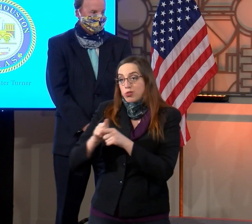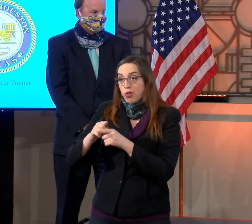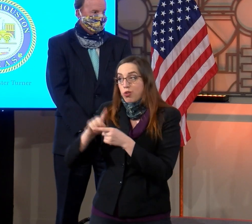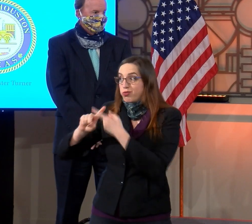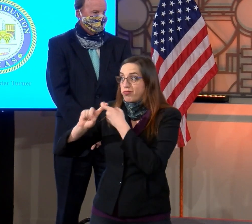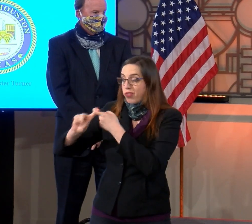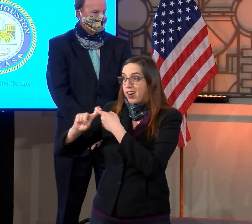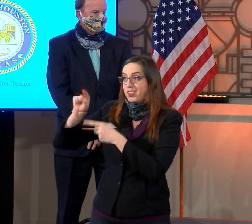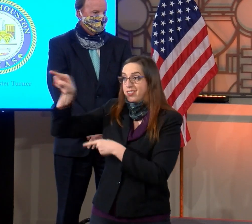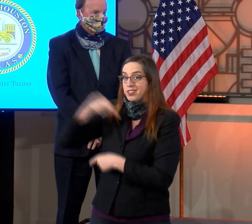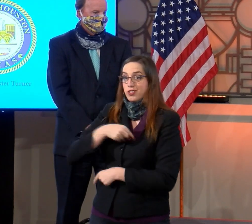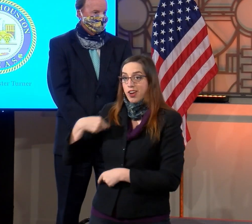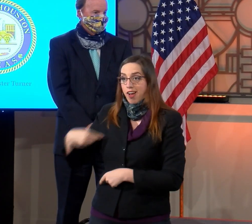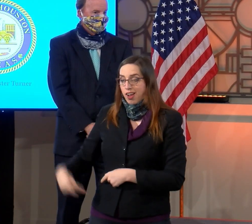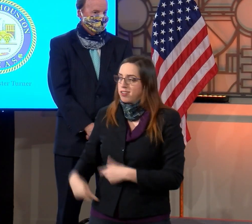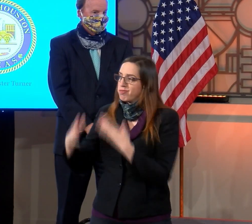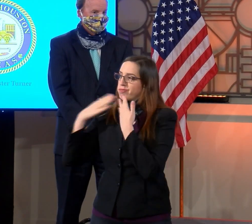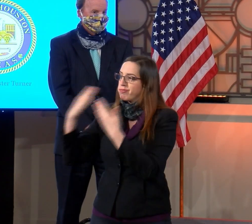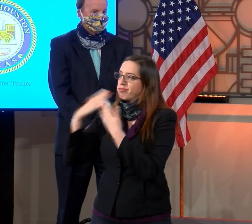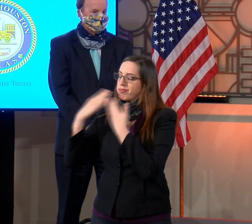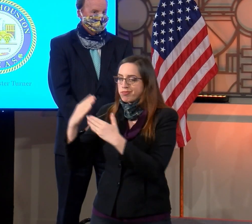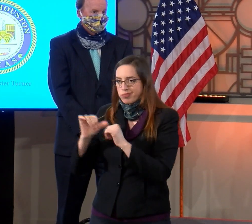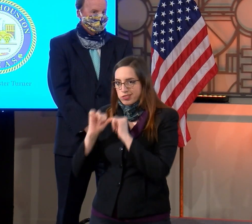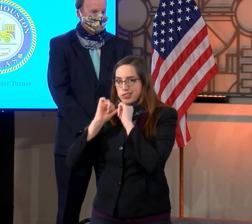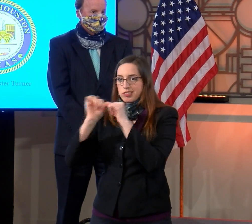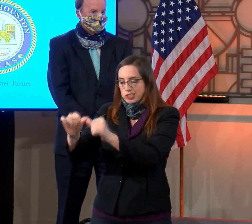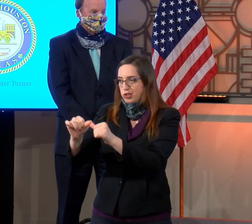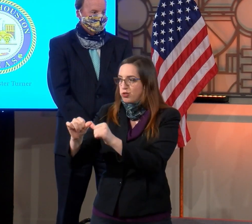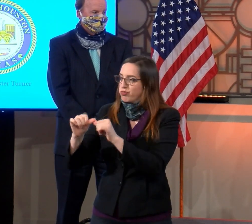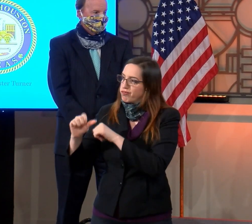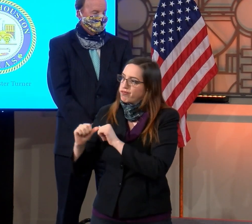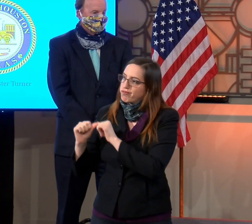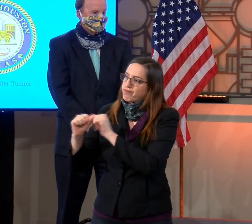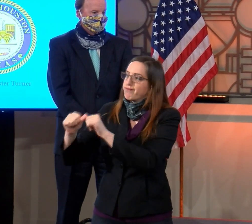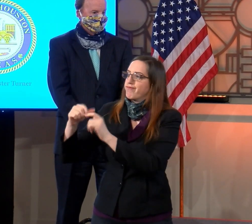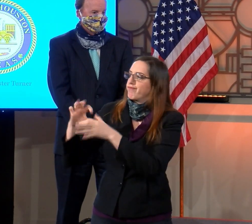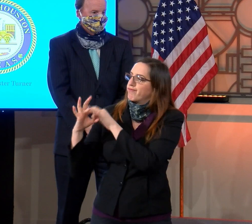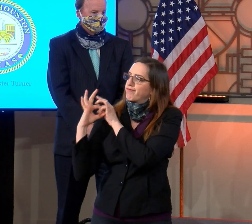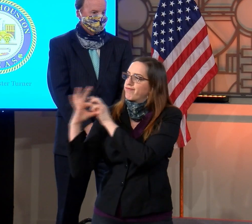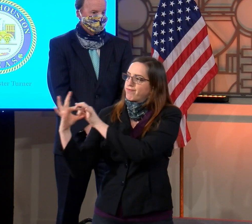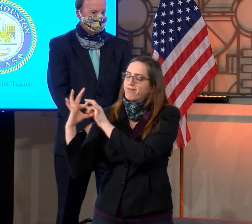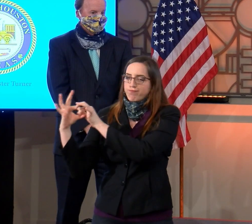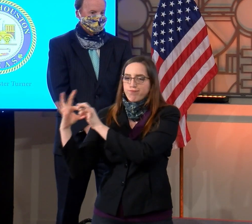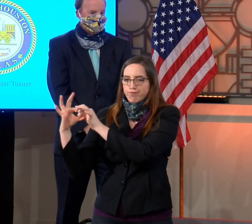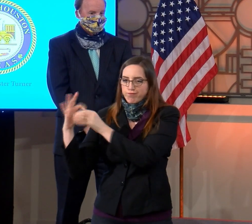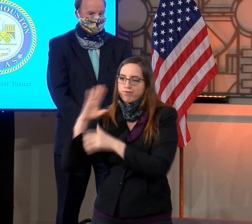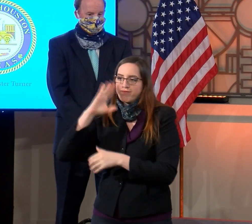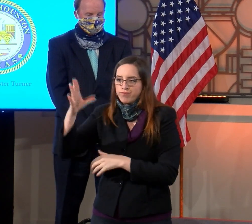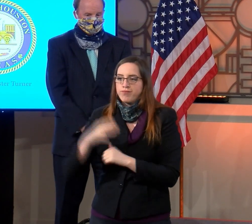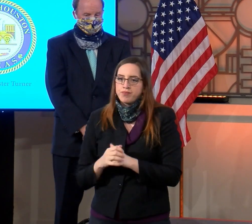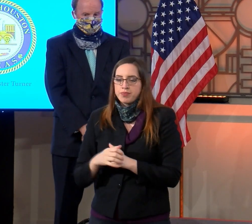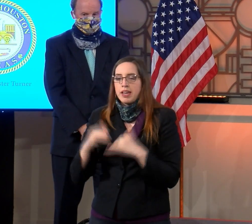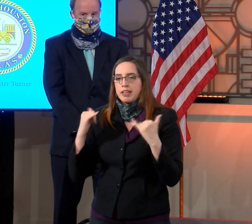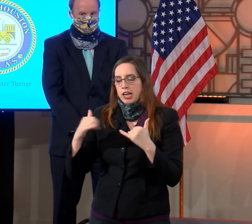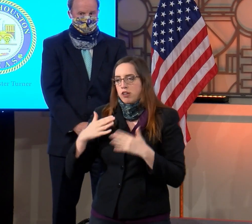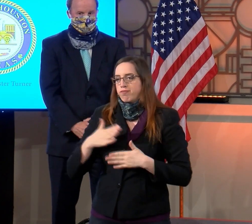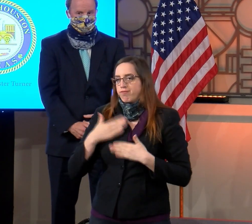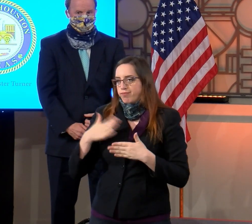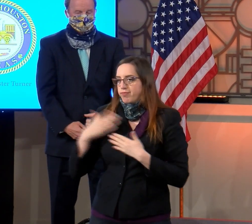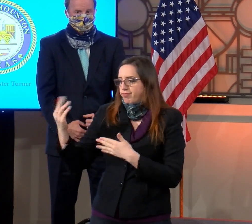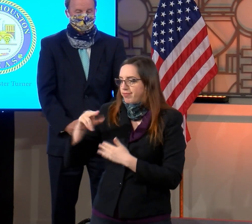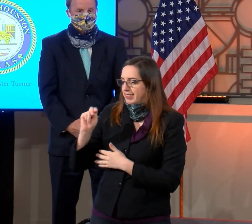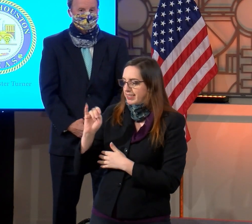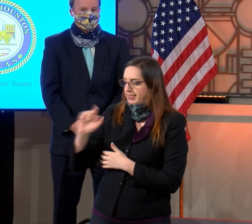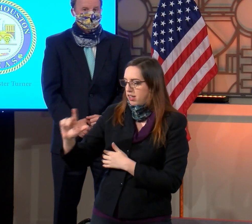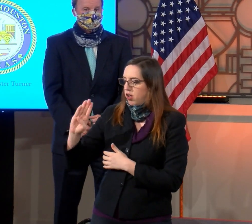China and look forward to continuing our long and positive relationship. It's my pleasure to welcome Neil Bush